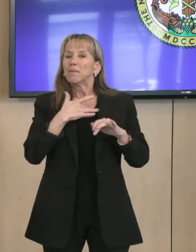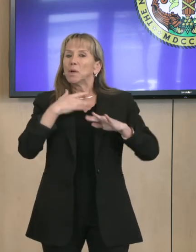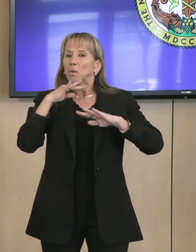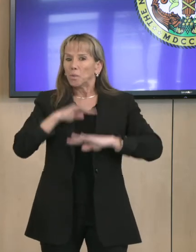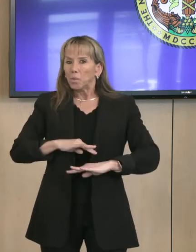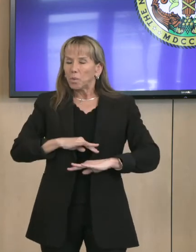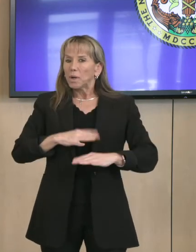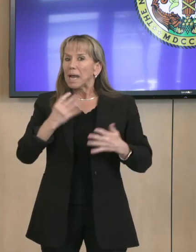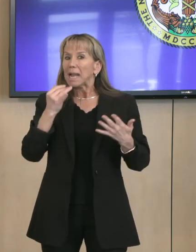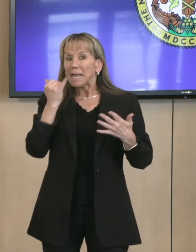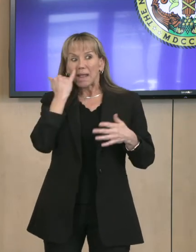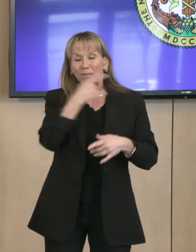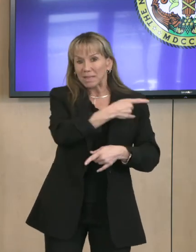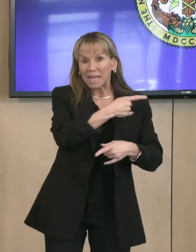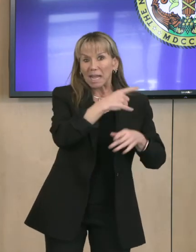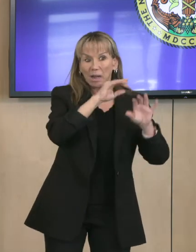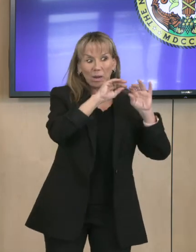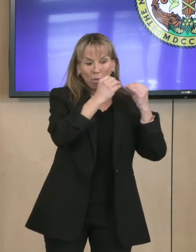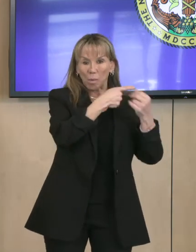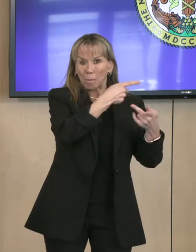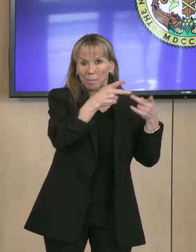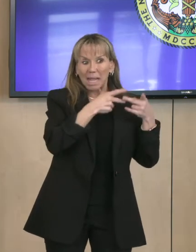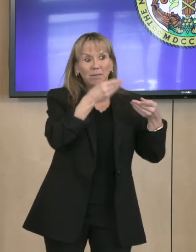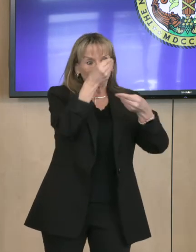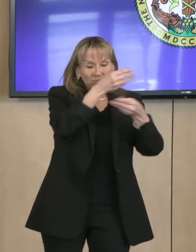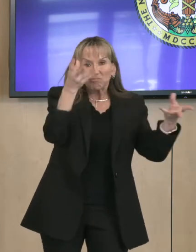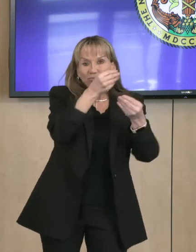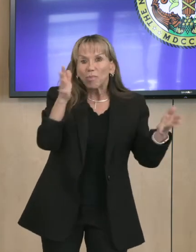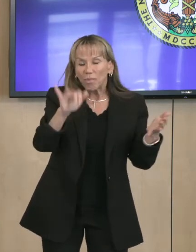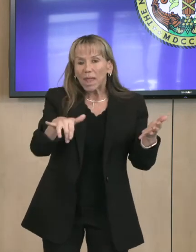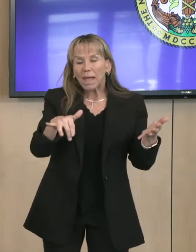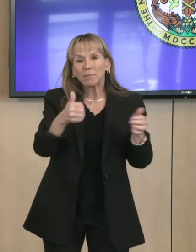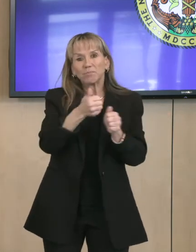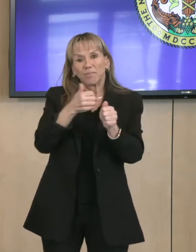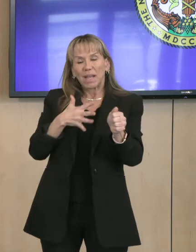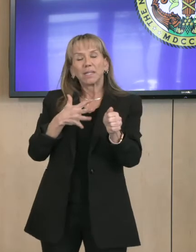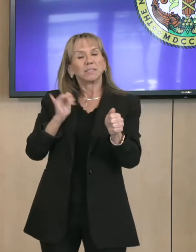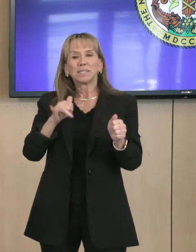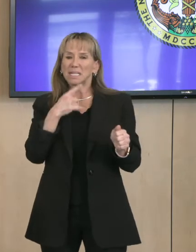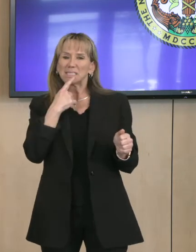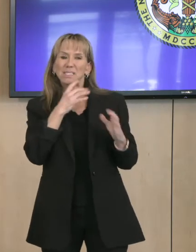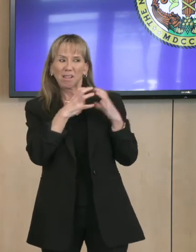think speaks highly of those organizations when they communicate that.